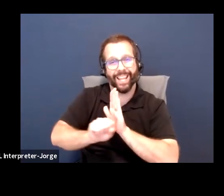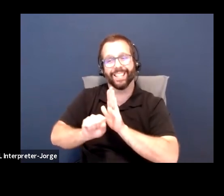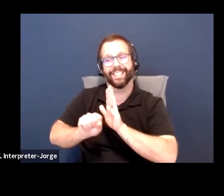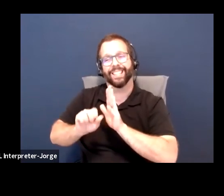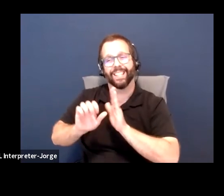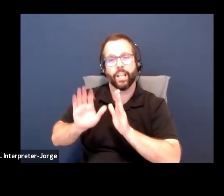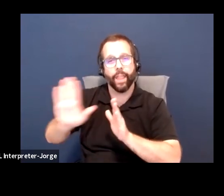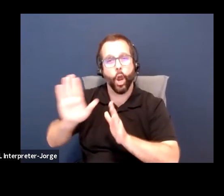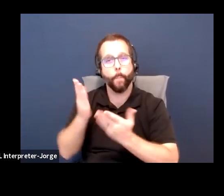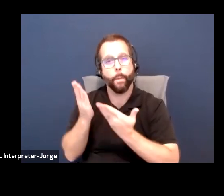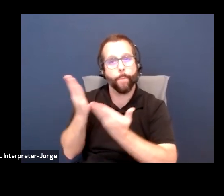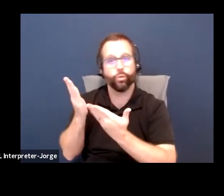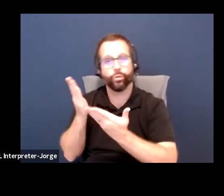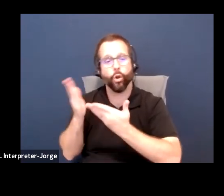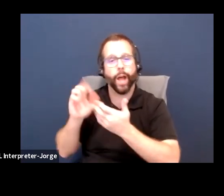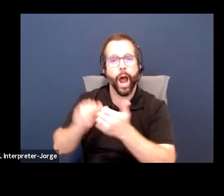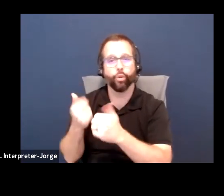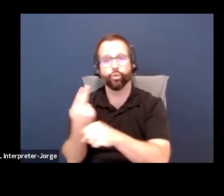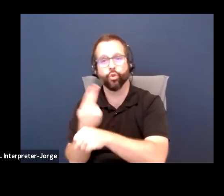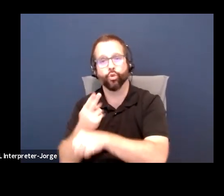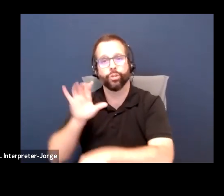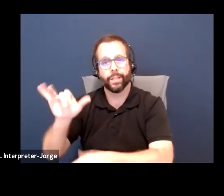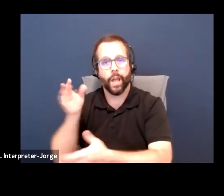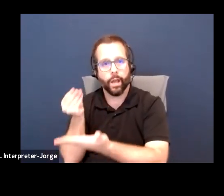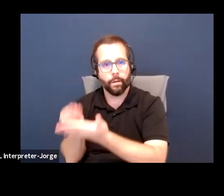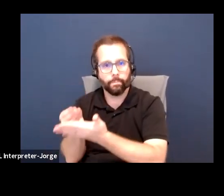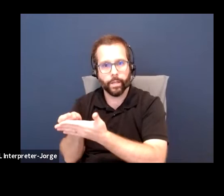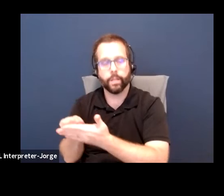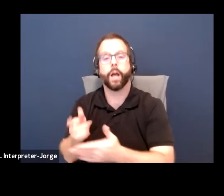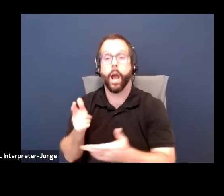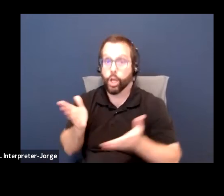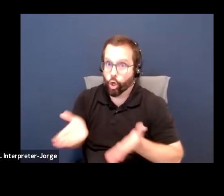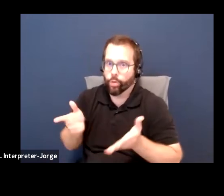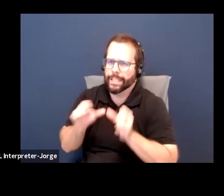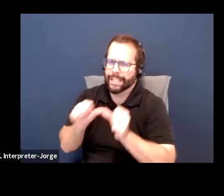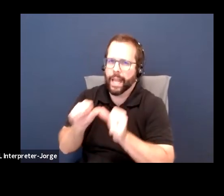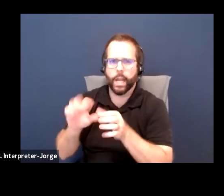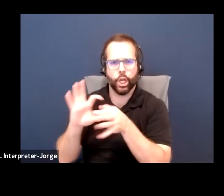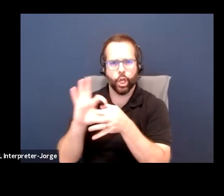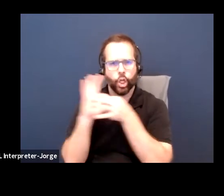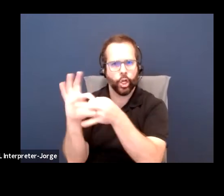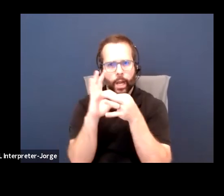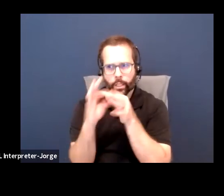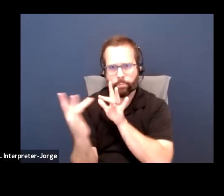use this additional funding, and I encourage you to stay engaged as this funding is getting